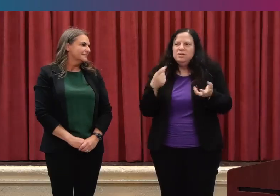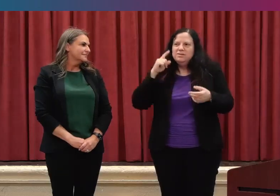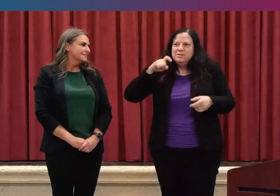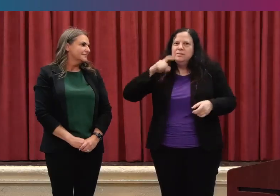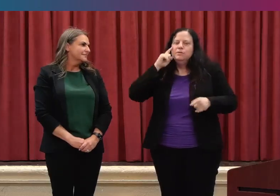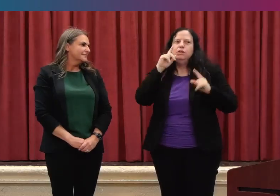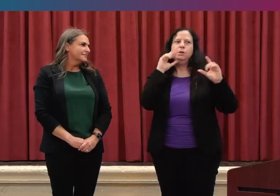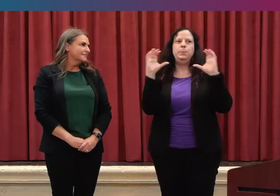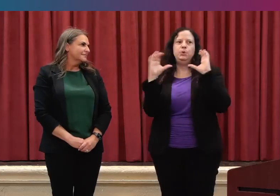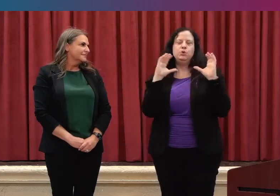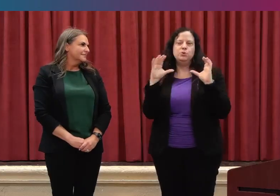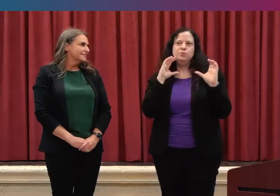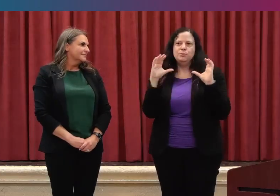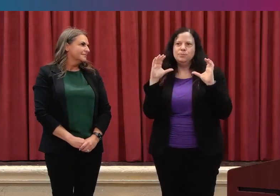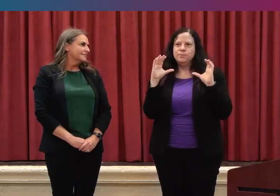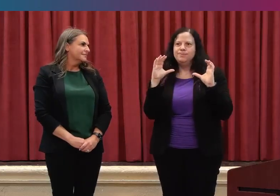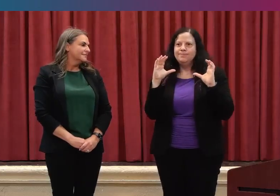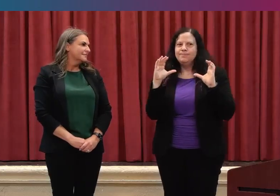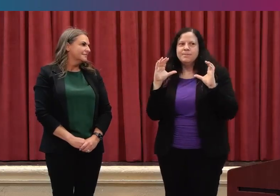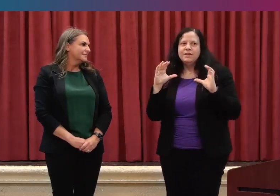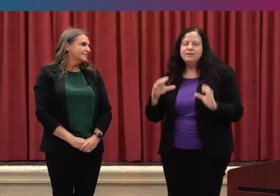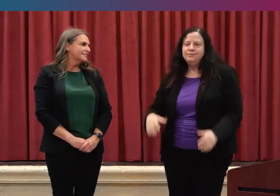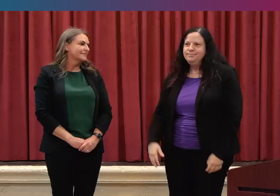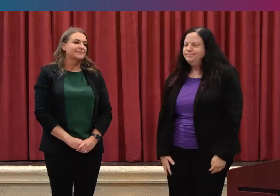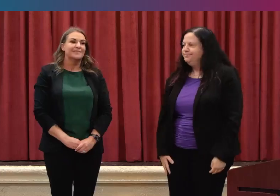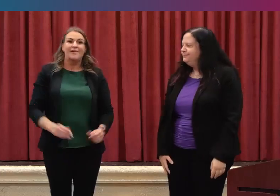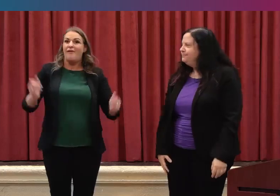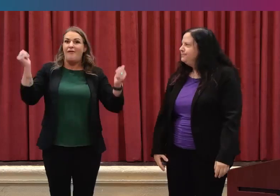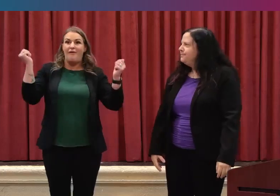equal access, and equal style of communication.